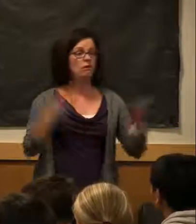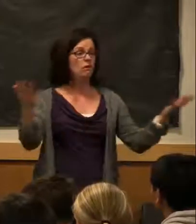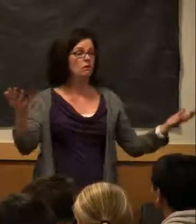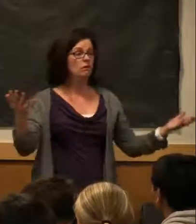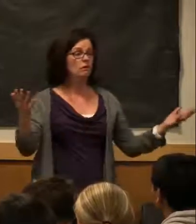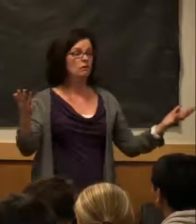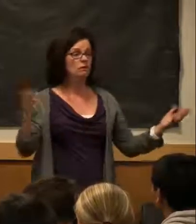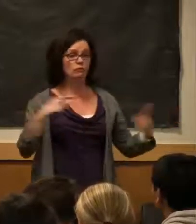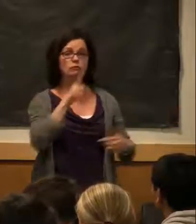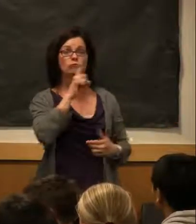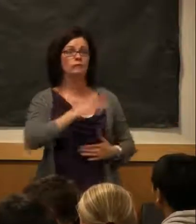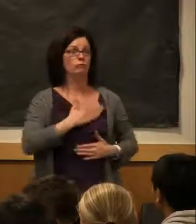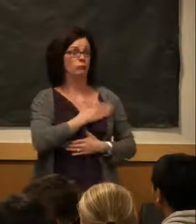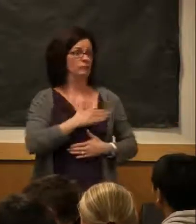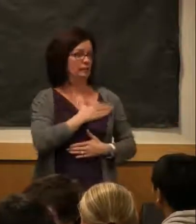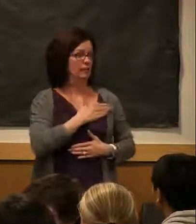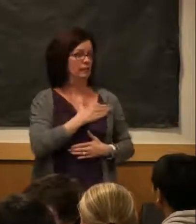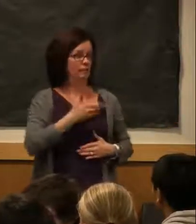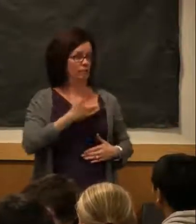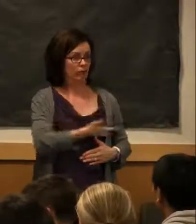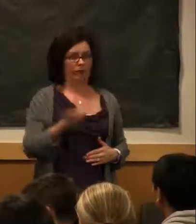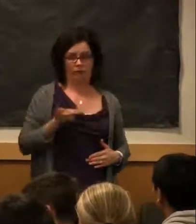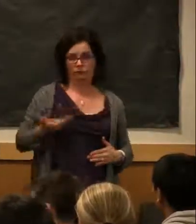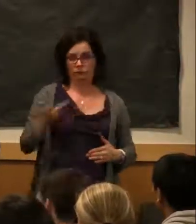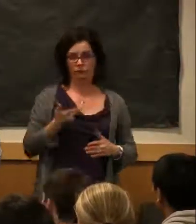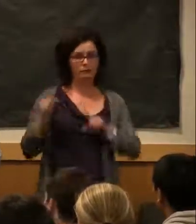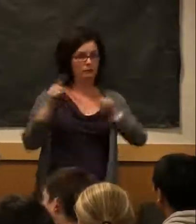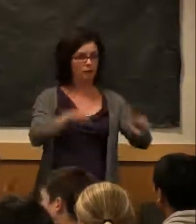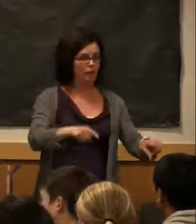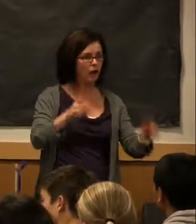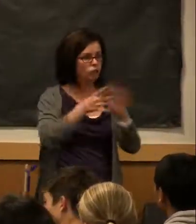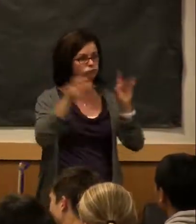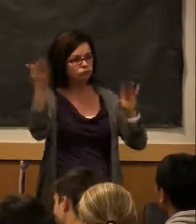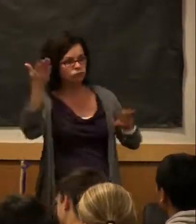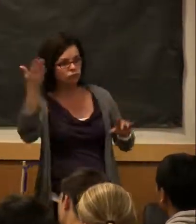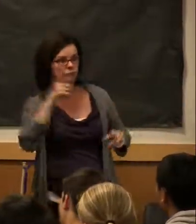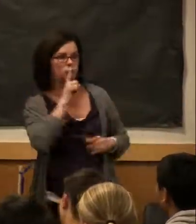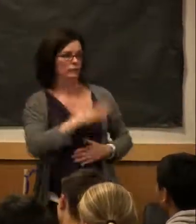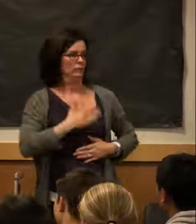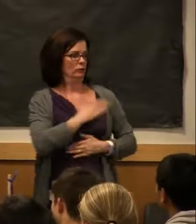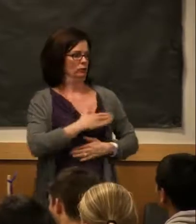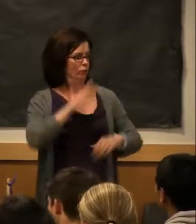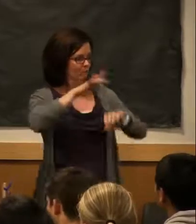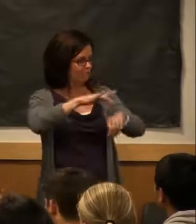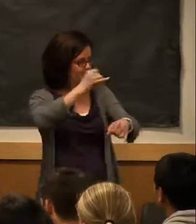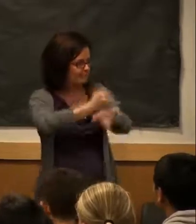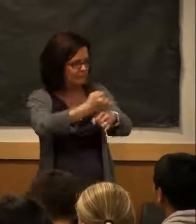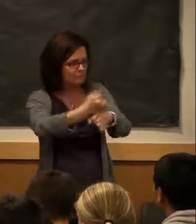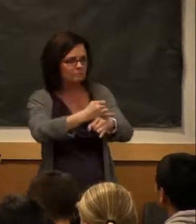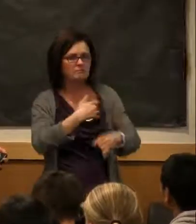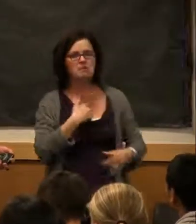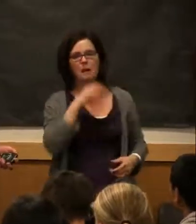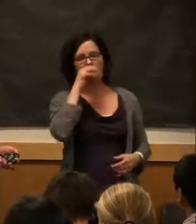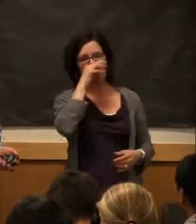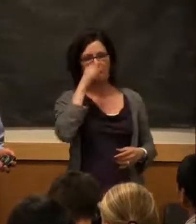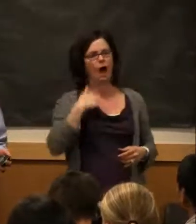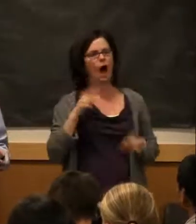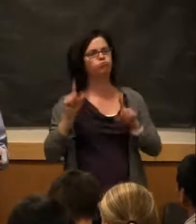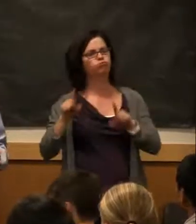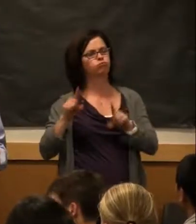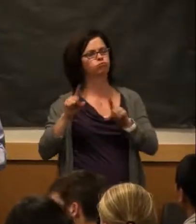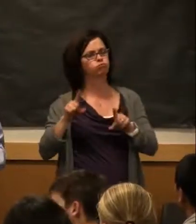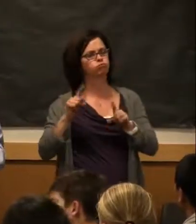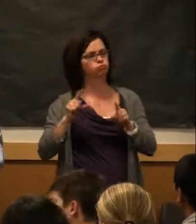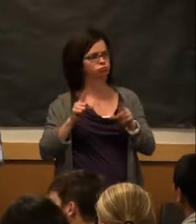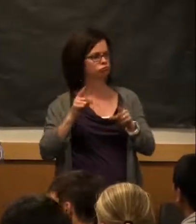Well, you know, I really appreciate you guys having us down today. I've really enjoyed being here. I come down regularly now,